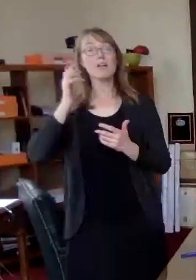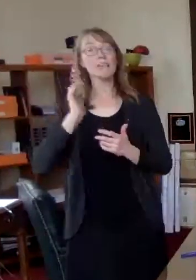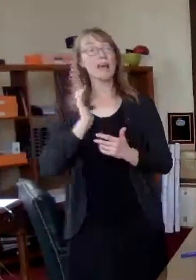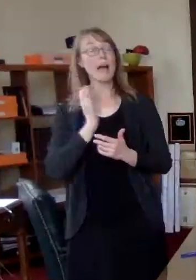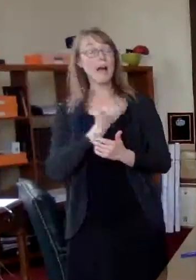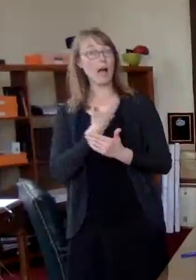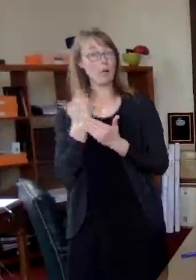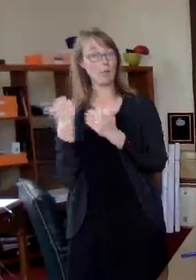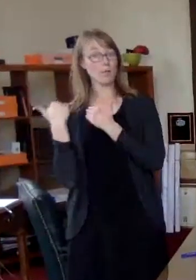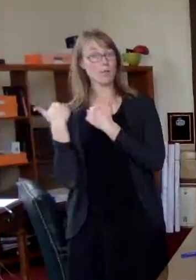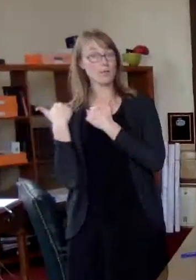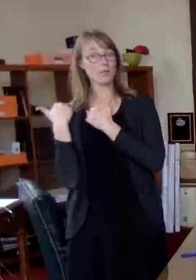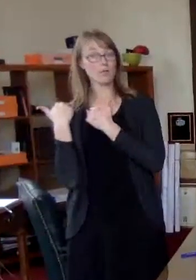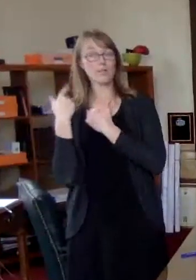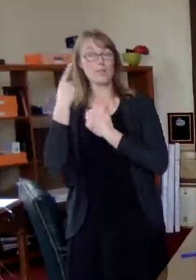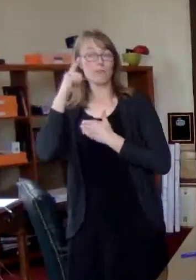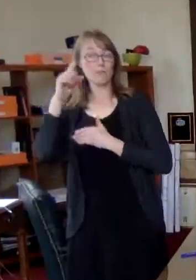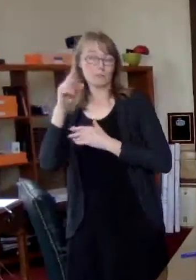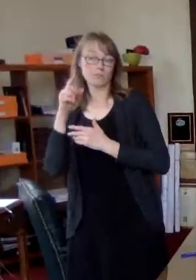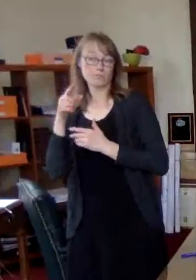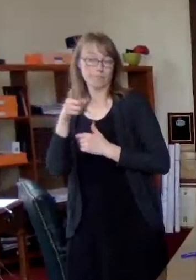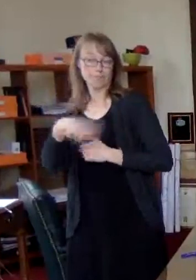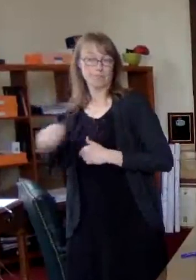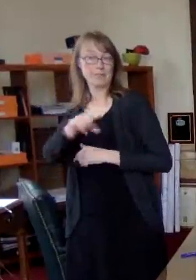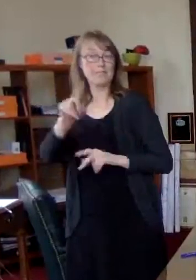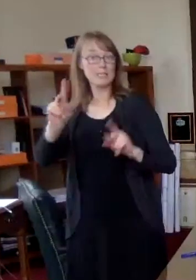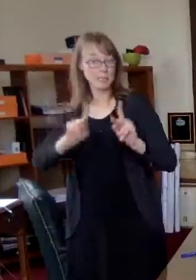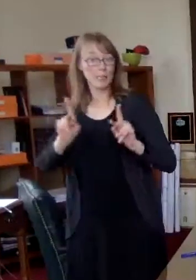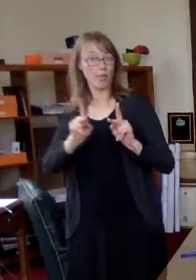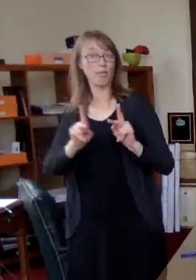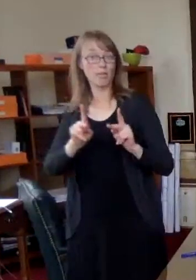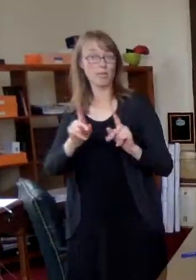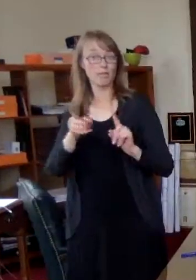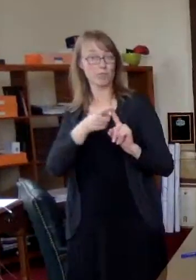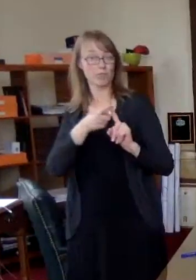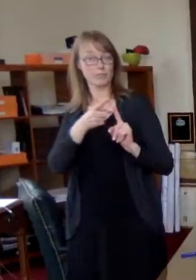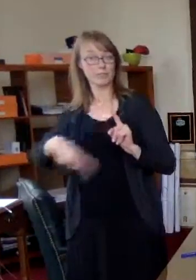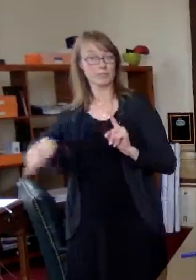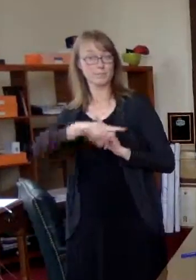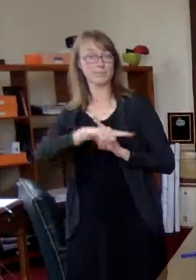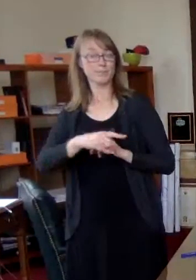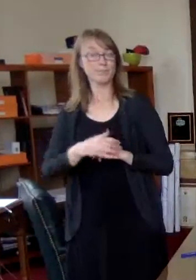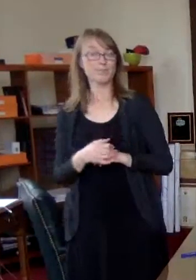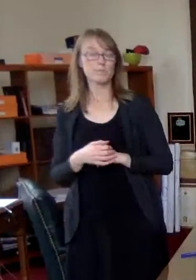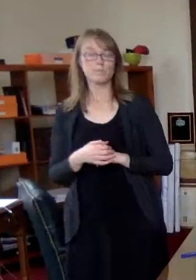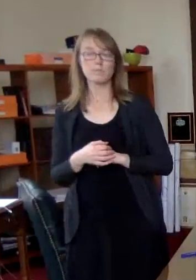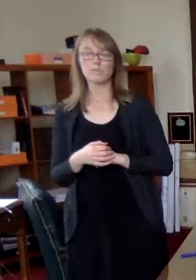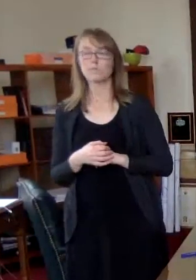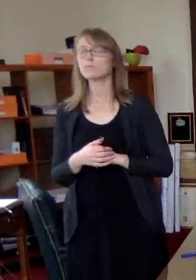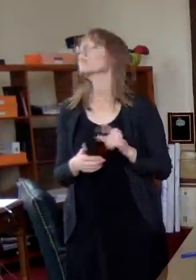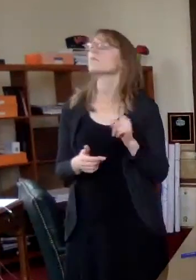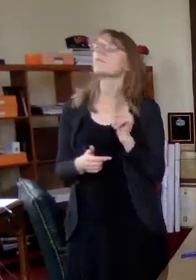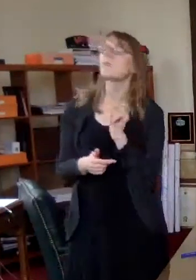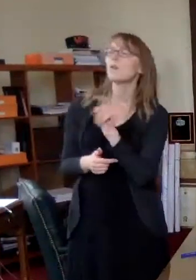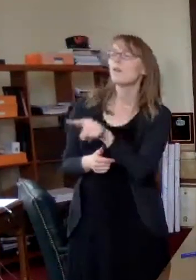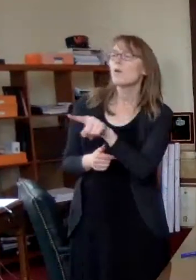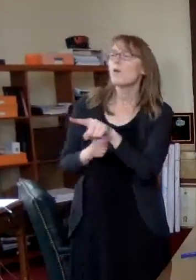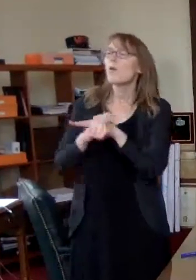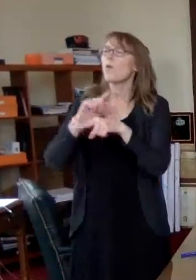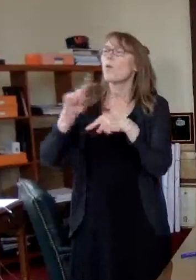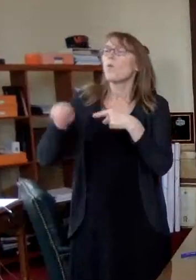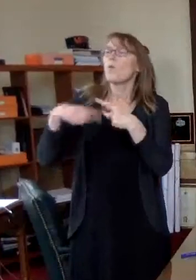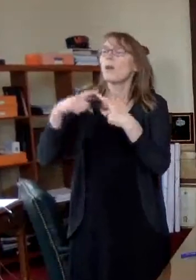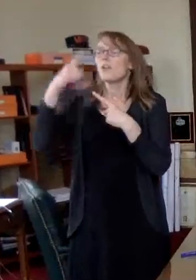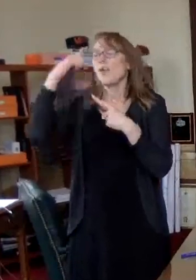responsibility is first to the people. When will the numbers kind of level off? When do you think we start to curve